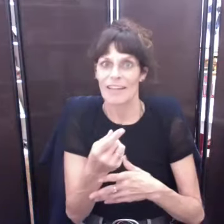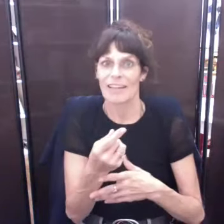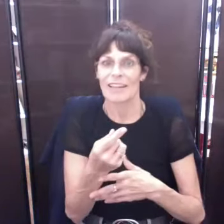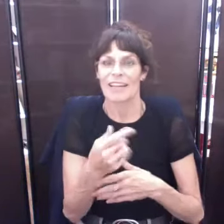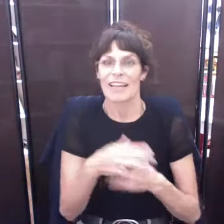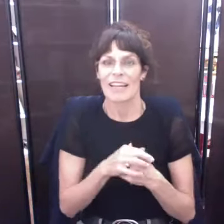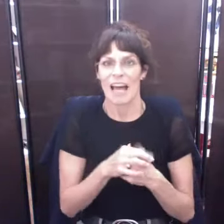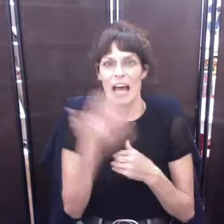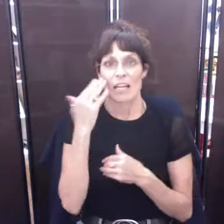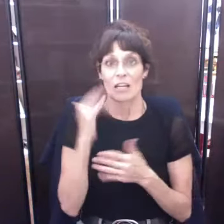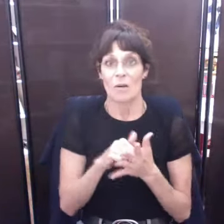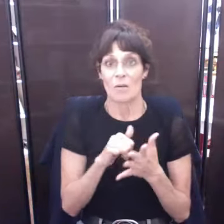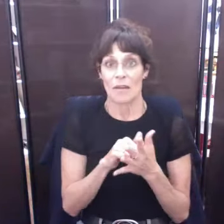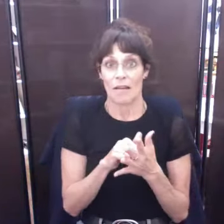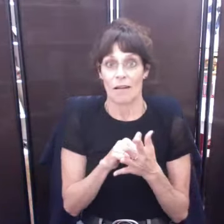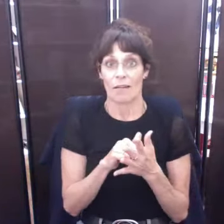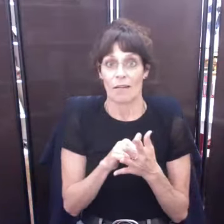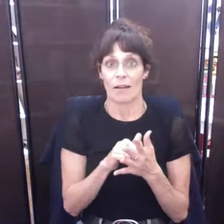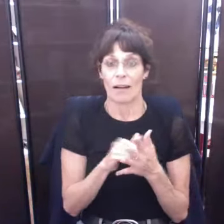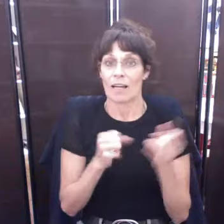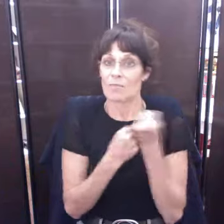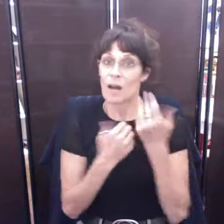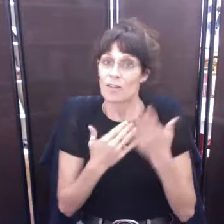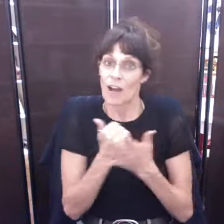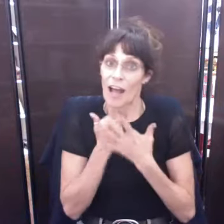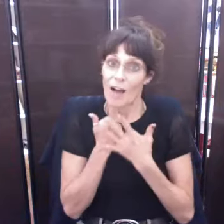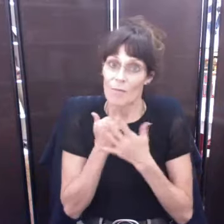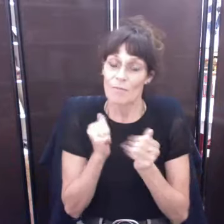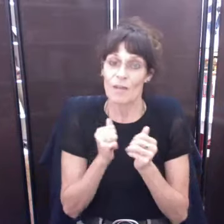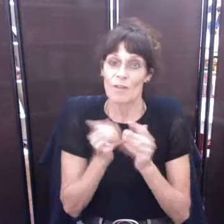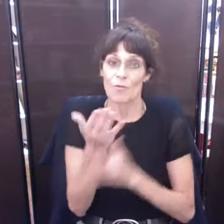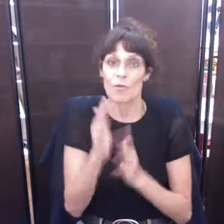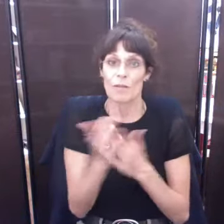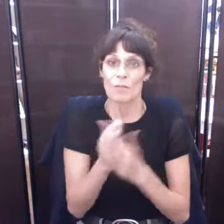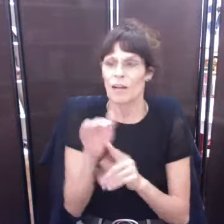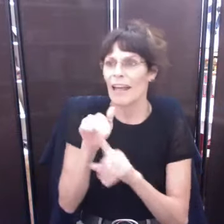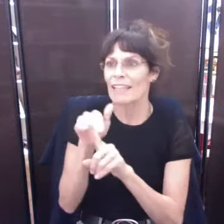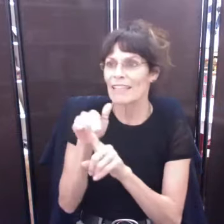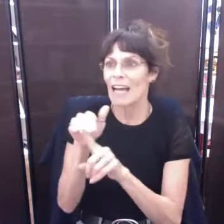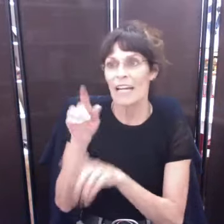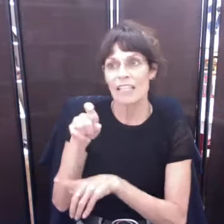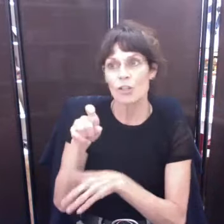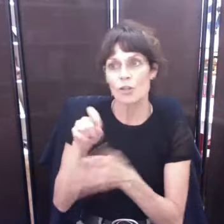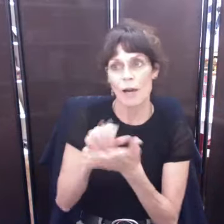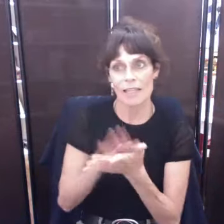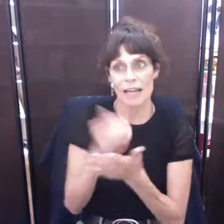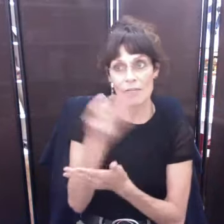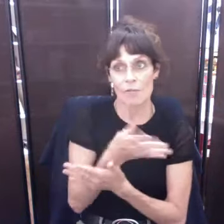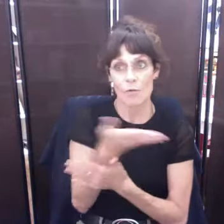that. And a sponsor went through the big book and said, hey, Tina, I need you to write down a couple of things in this book and take some